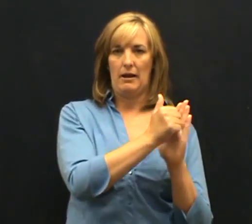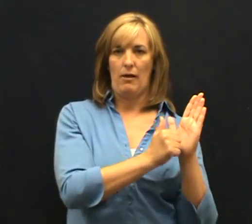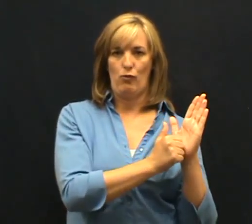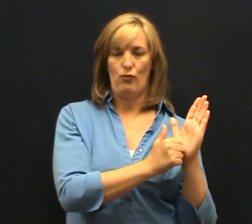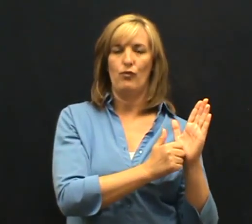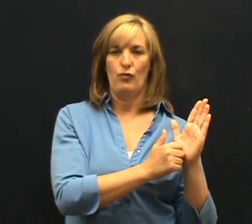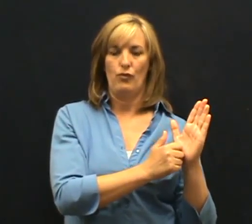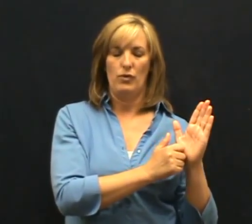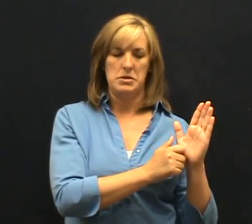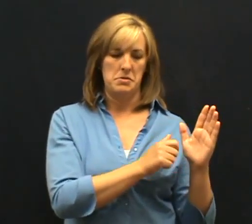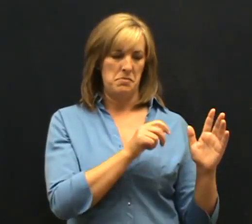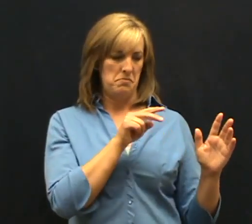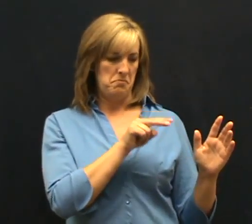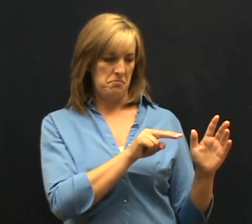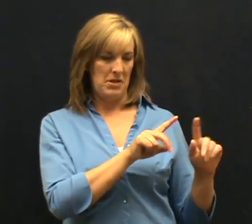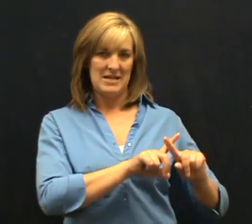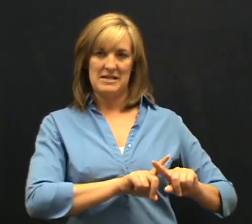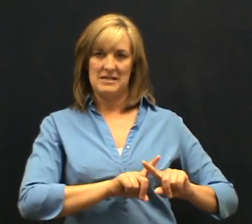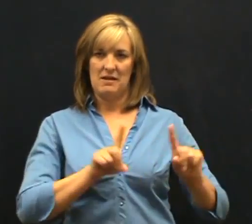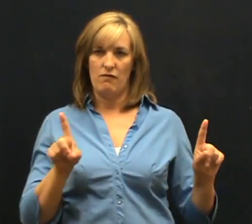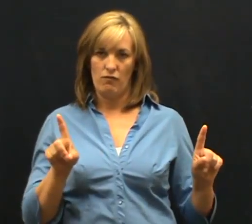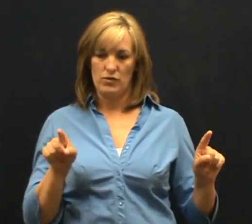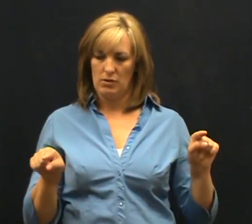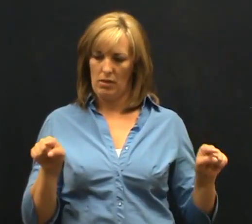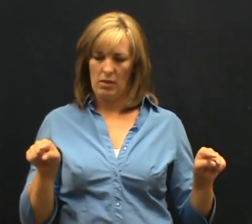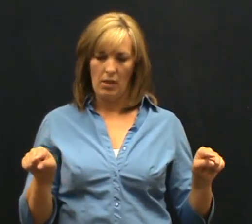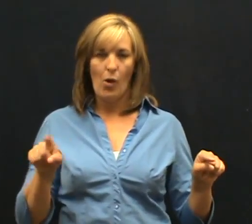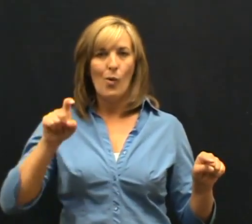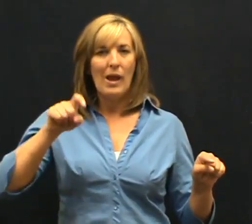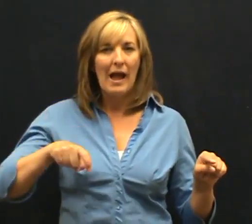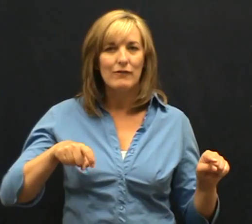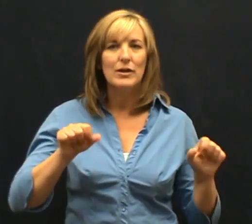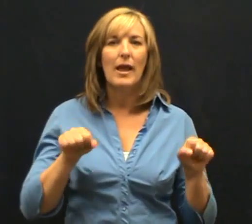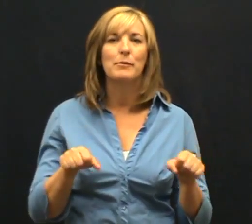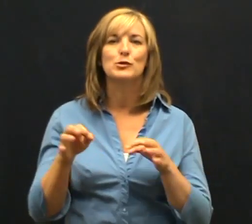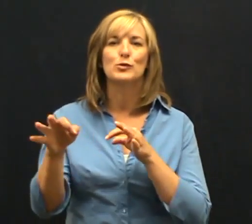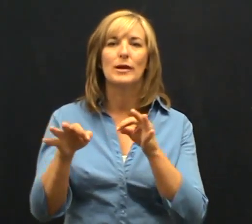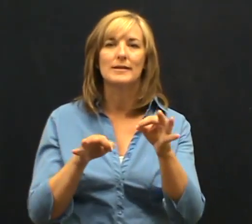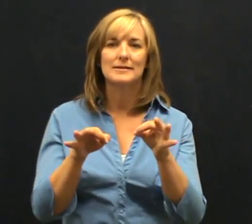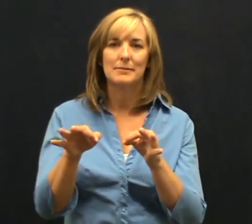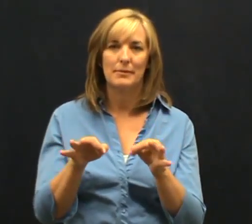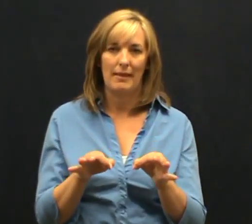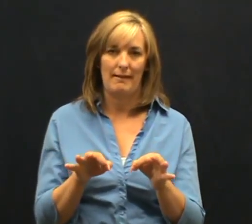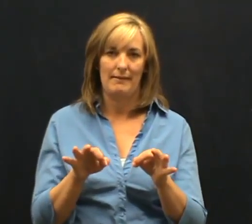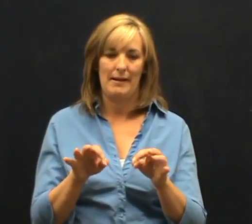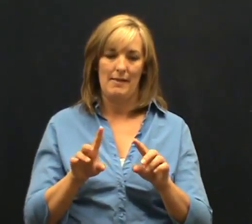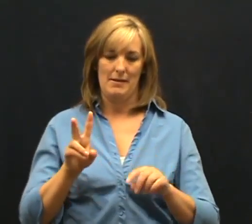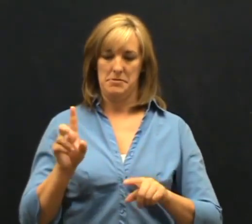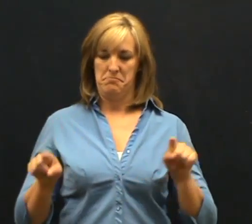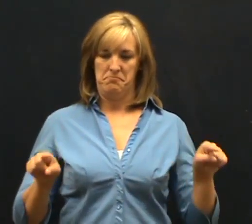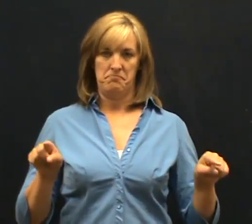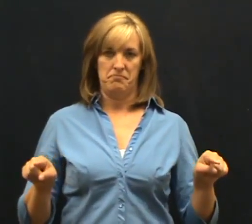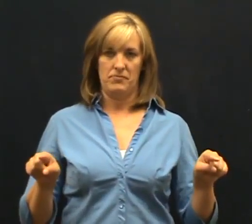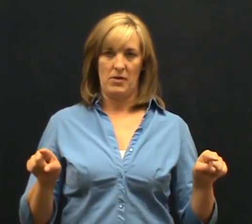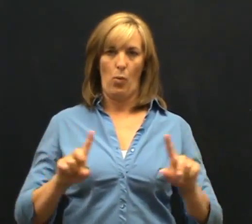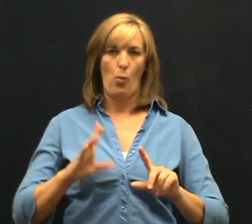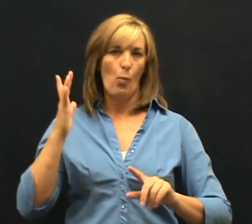we see a difference, and we have to be able to reconcile the two to make sure that